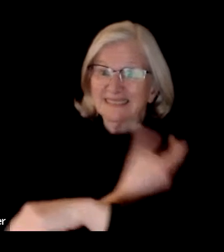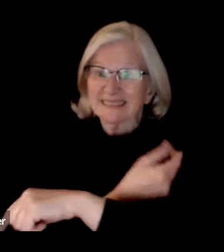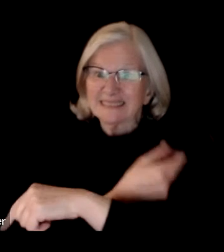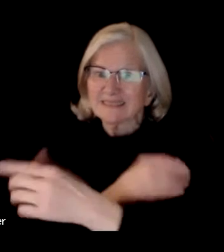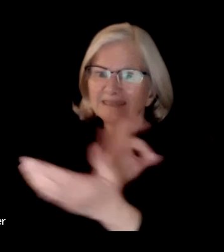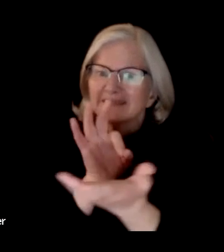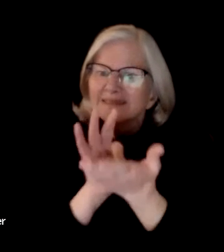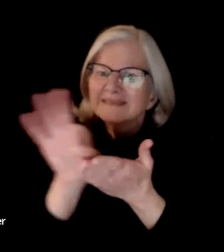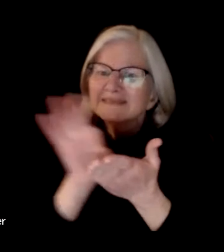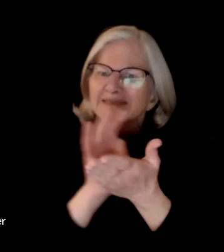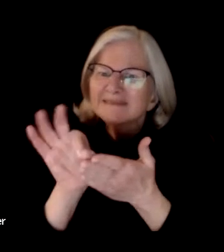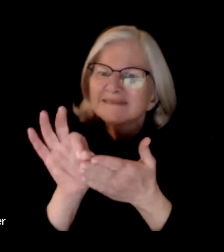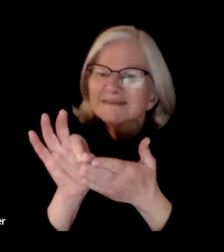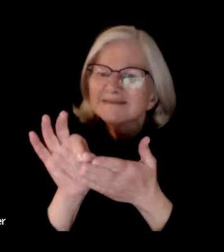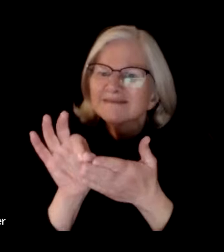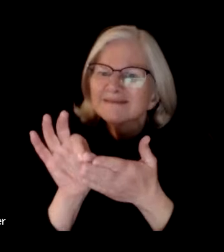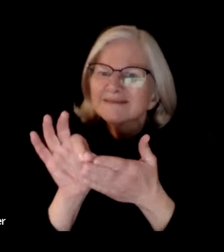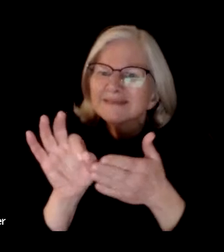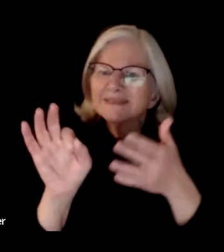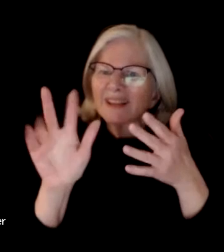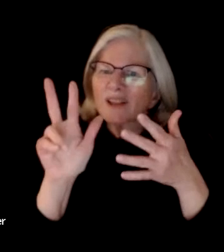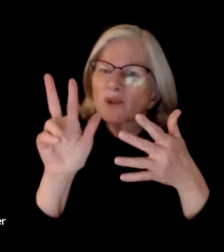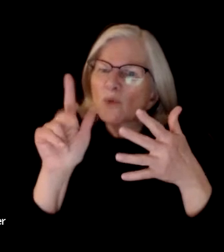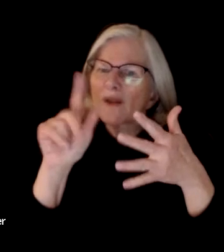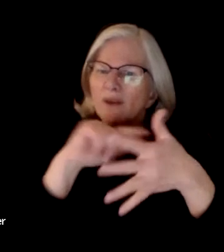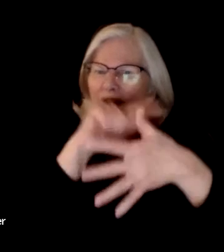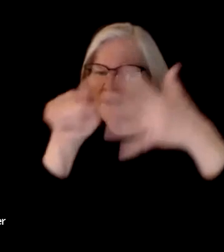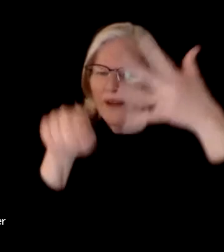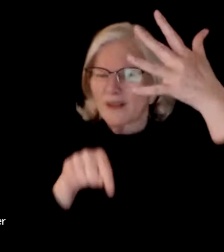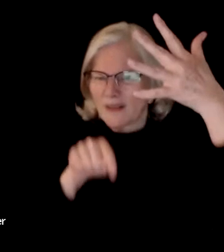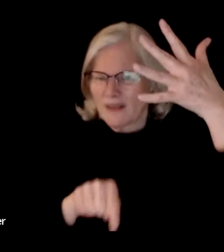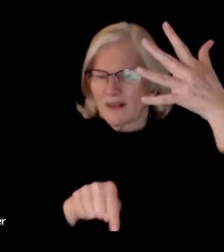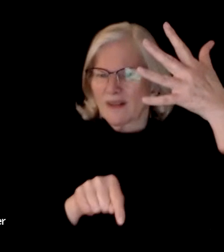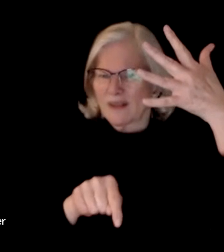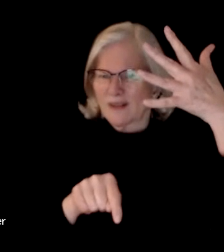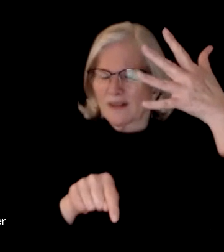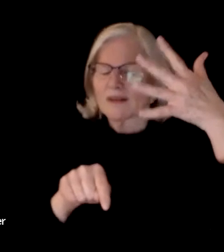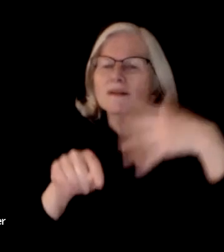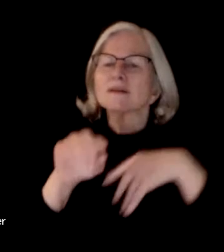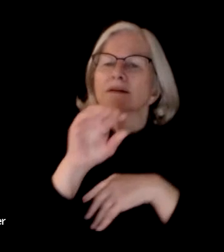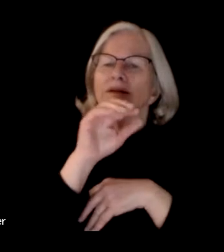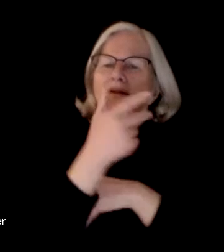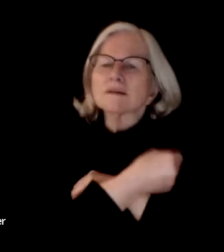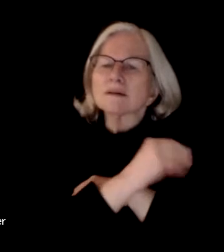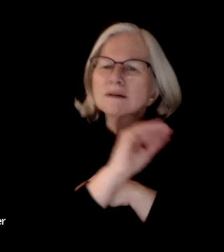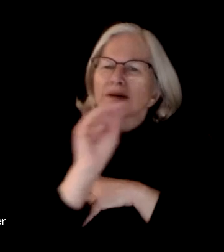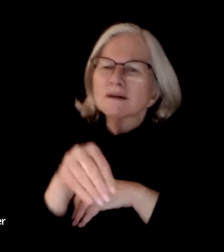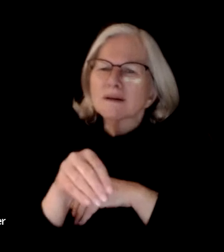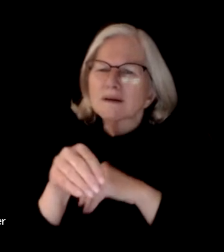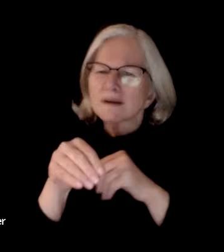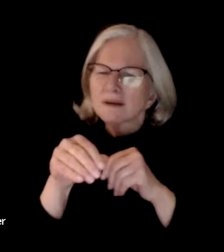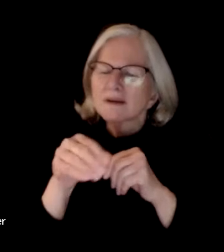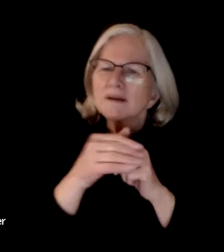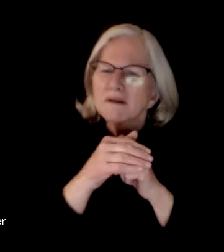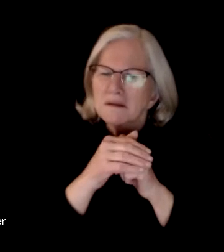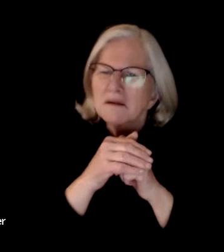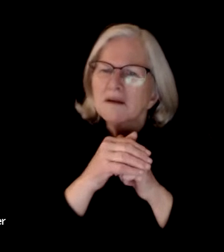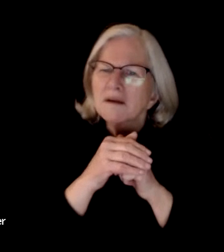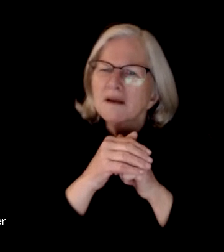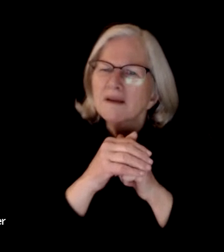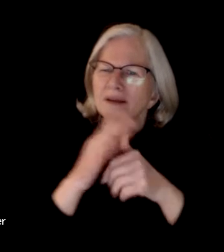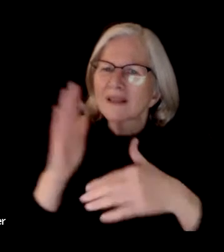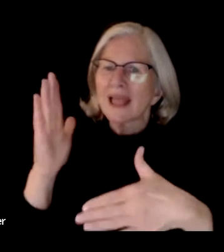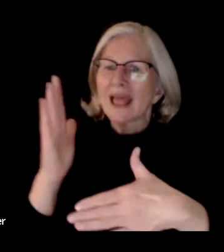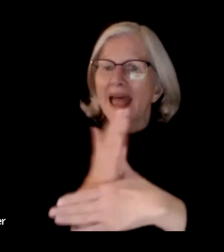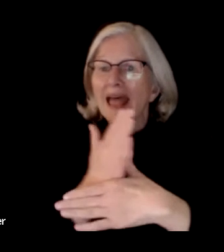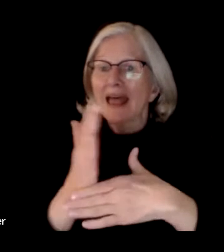23rd in the U.S. for our COVID vaccination rate. We've kind of varied up and down from there over the last few days. And so, I mean, our average is by definition